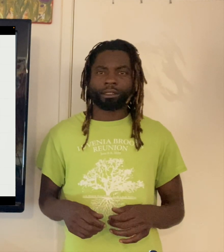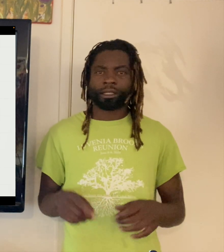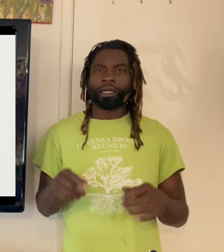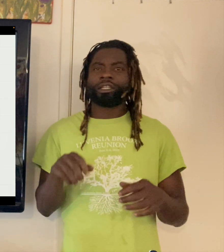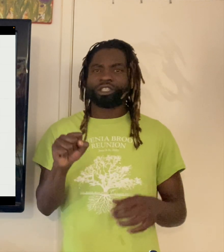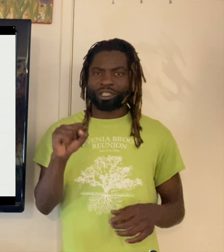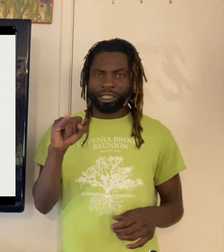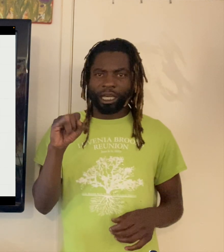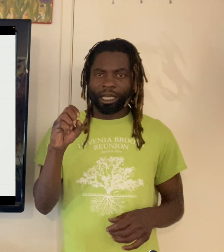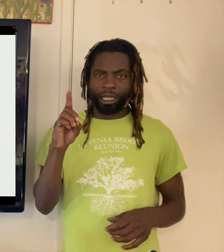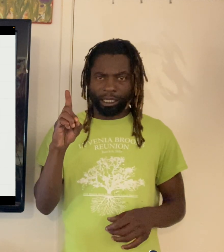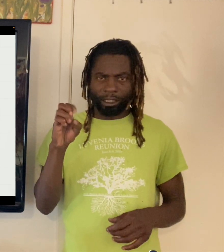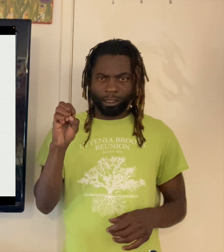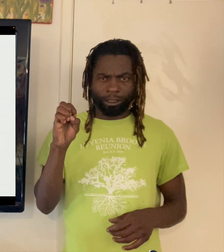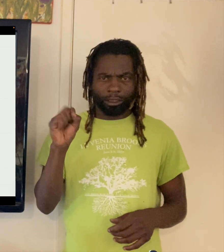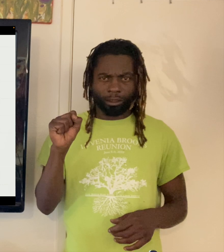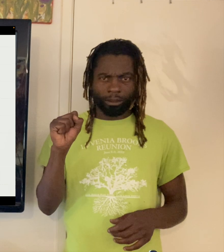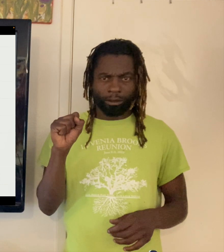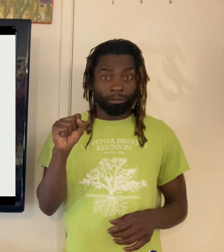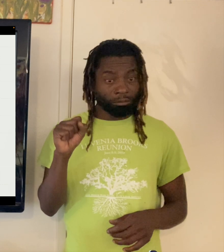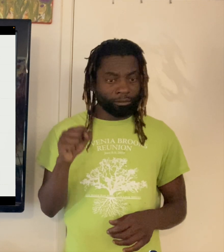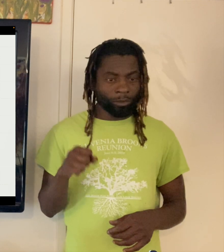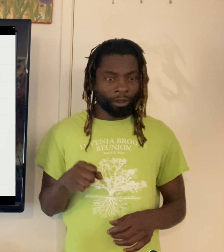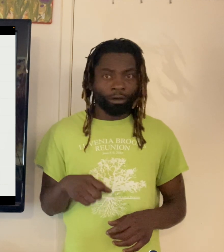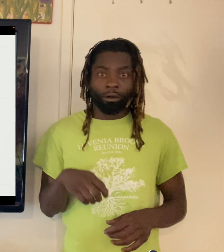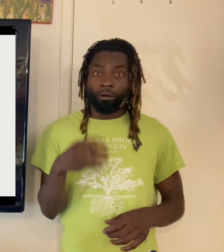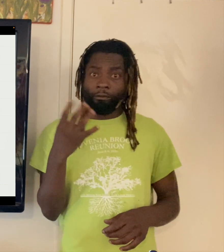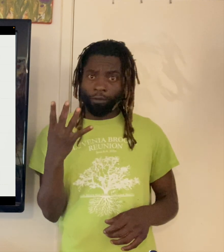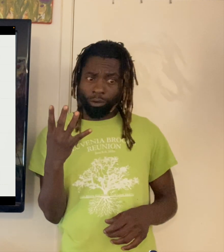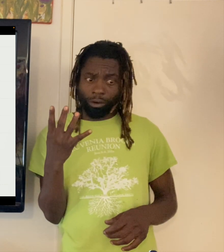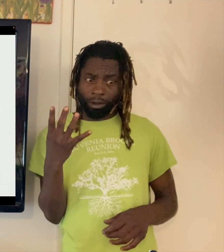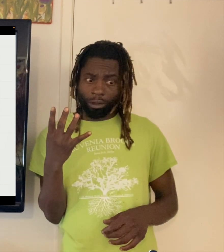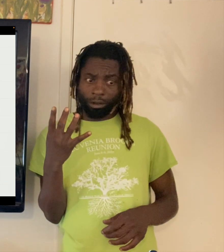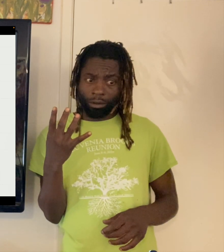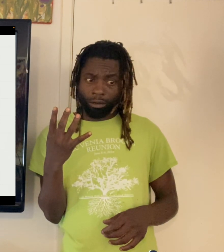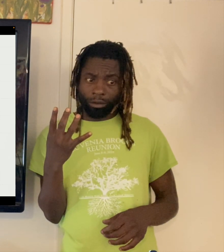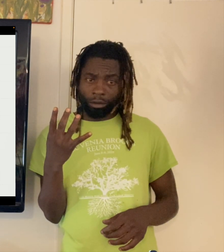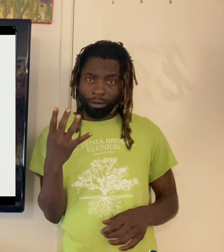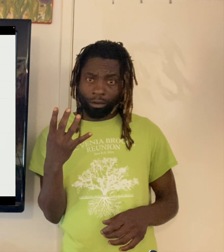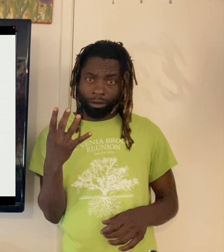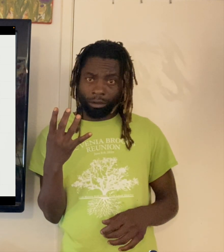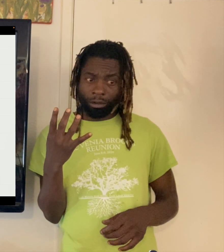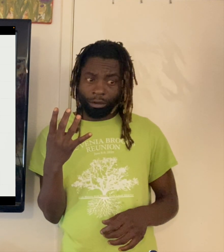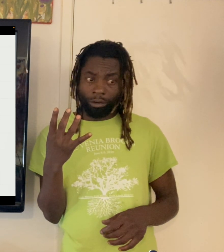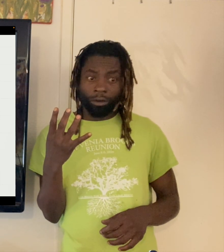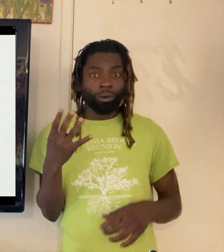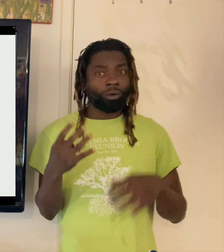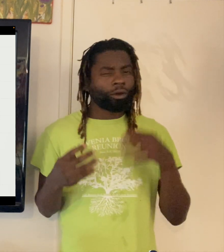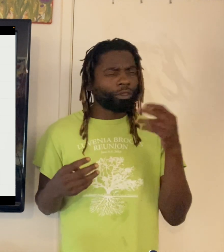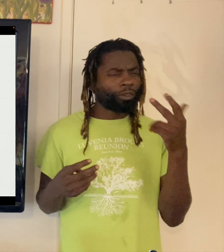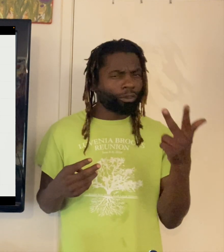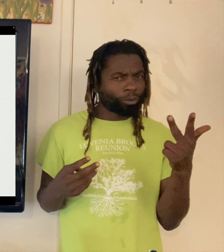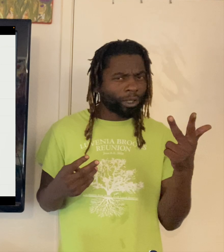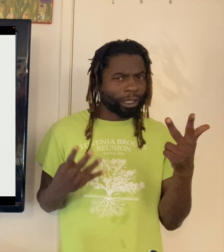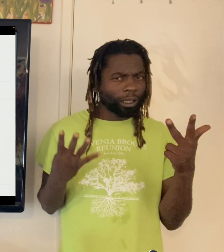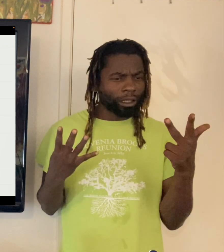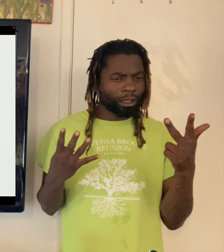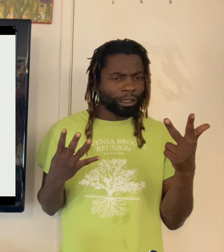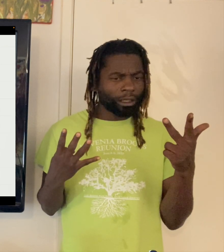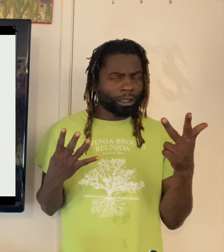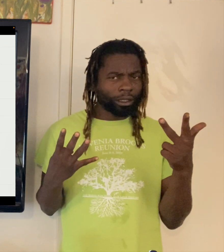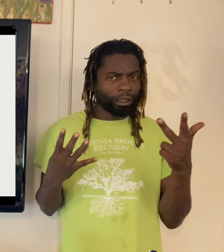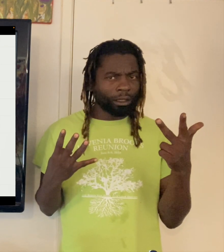of sides. If the shape has 4 sides, it should go on the right side. And if the shape has